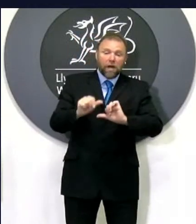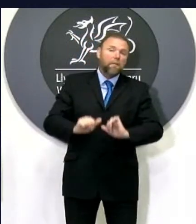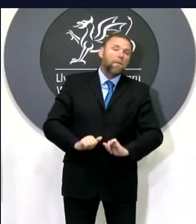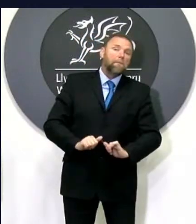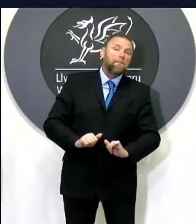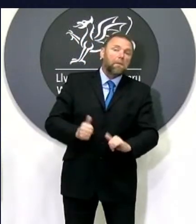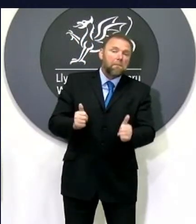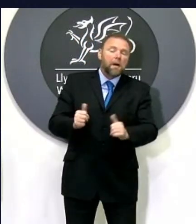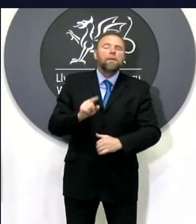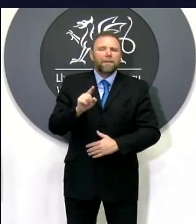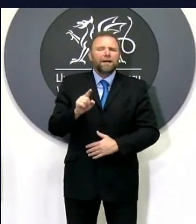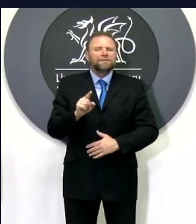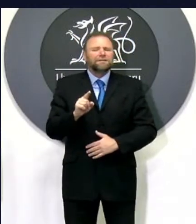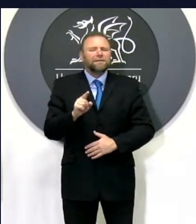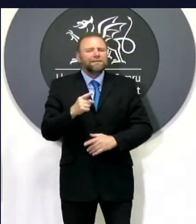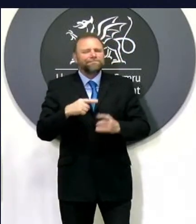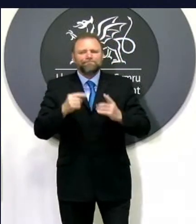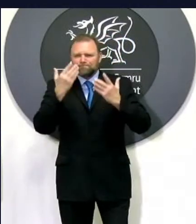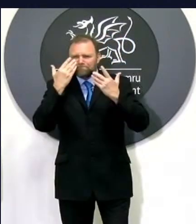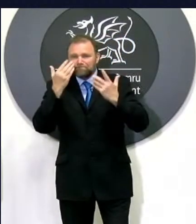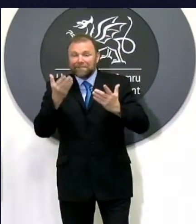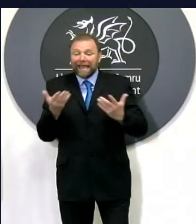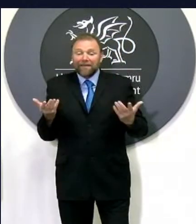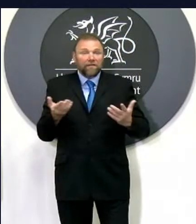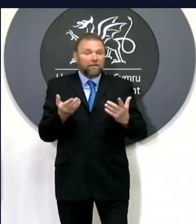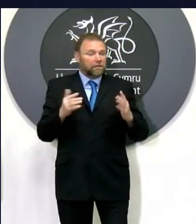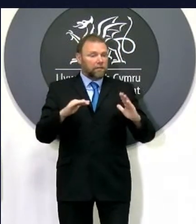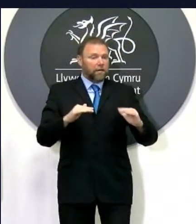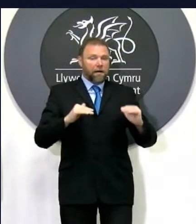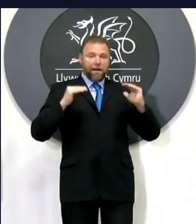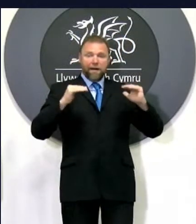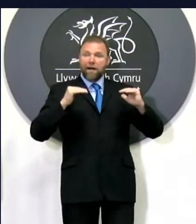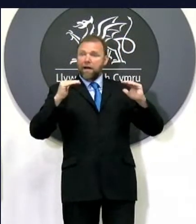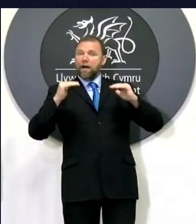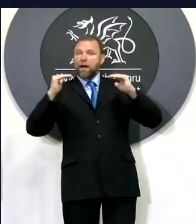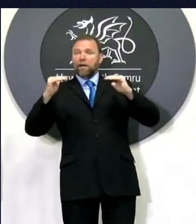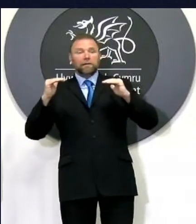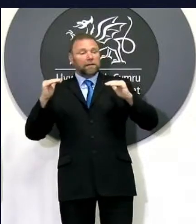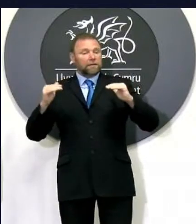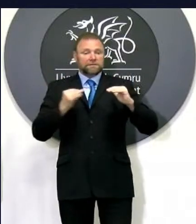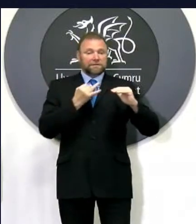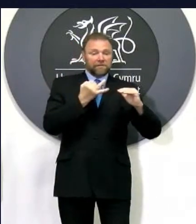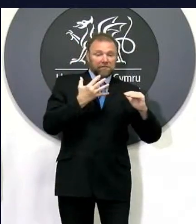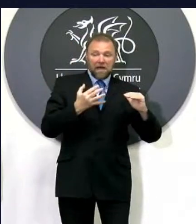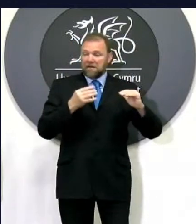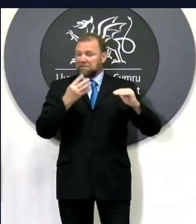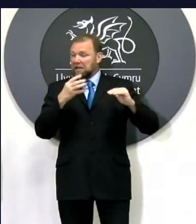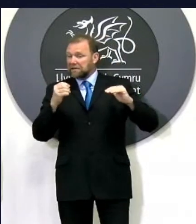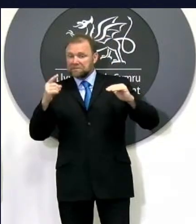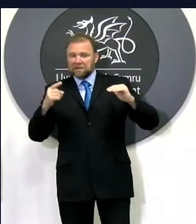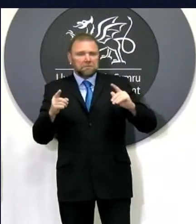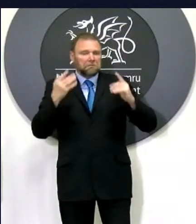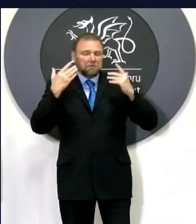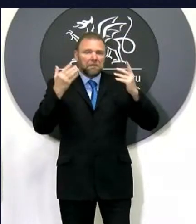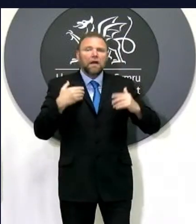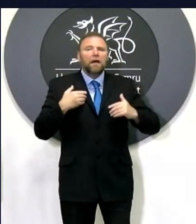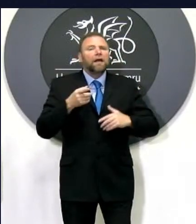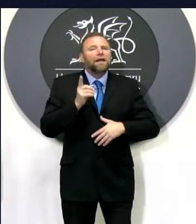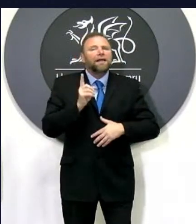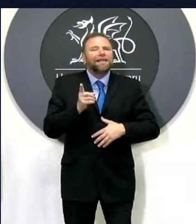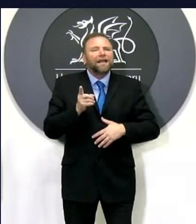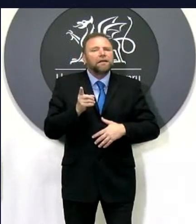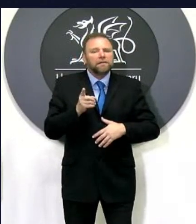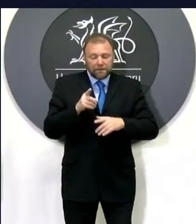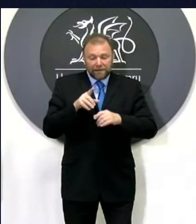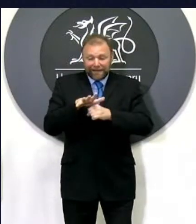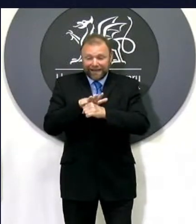extent to which vaccination, even relatively high levels of coverage, de-link the case rates